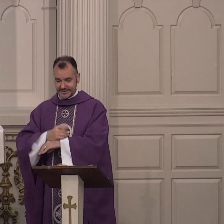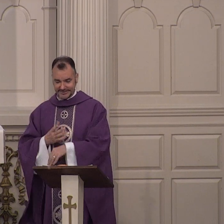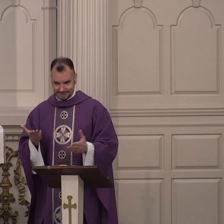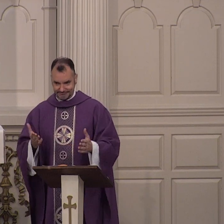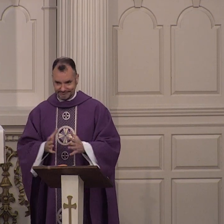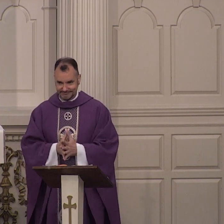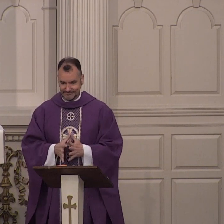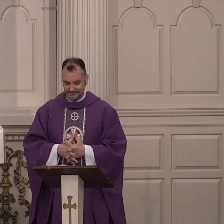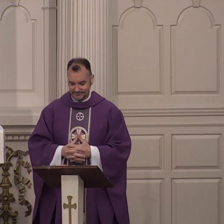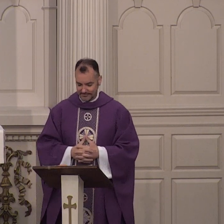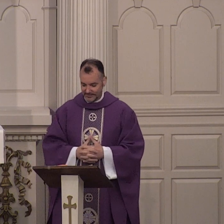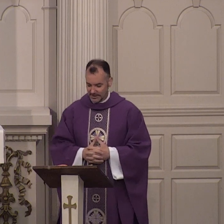Have a good day.